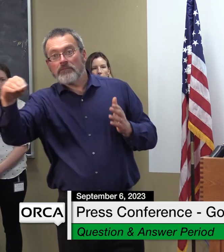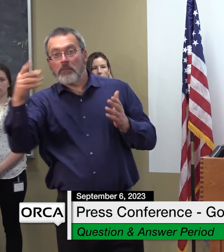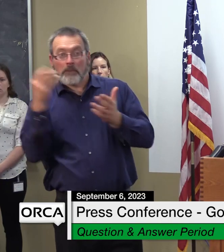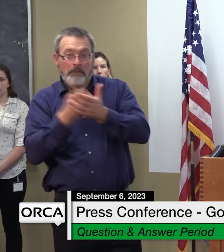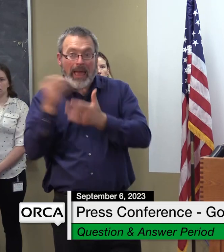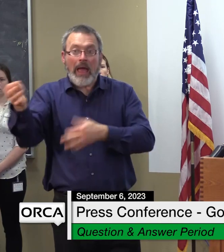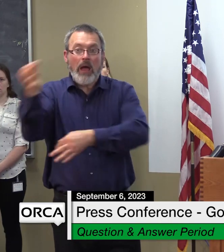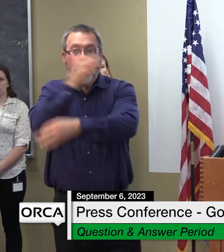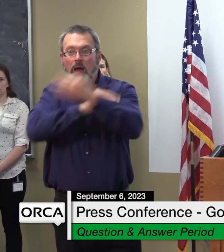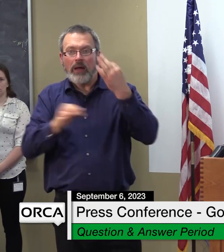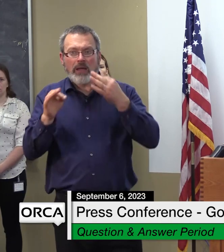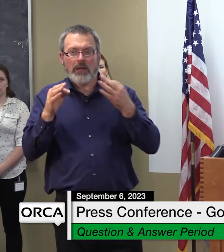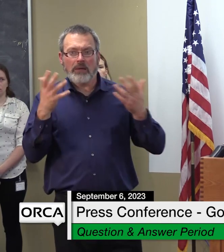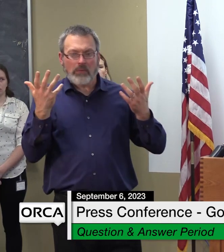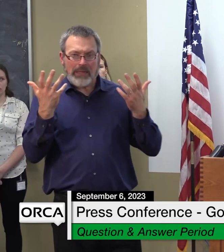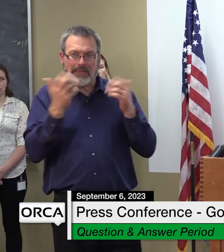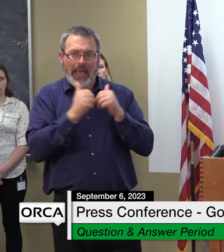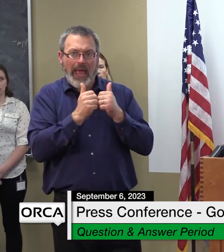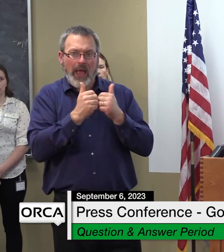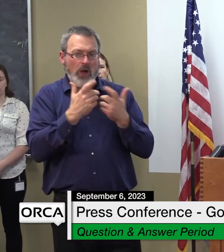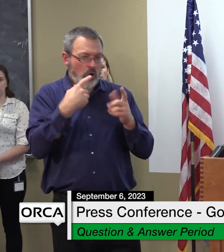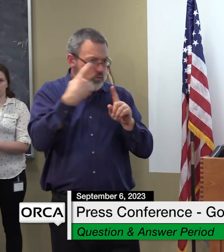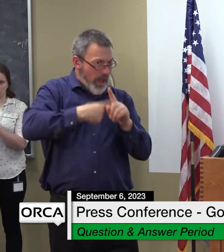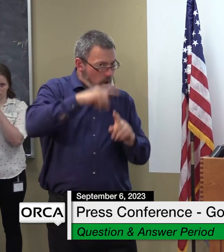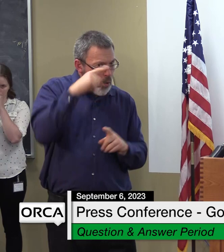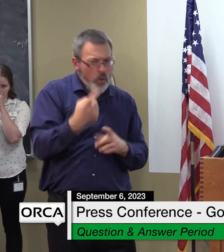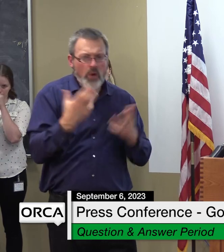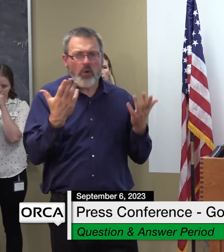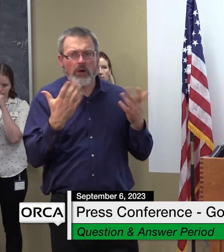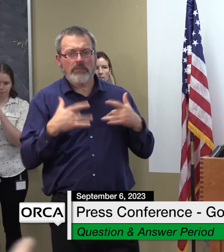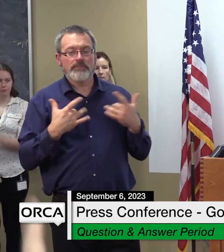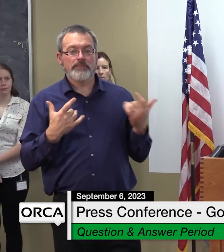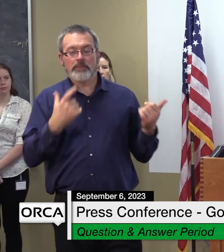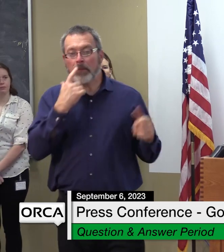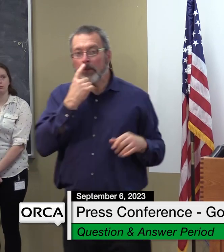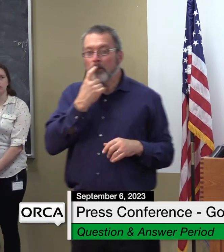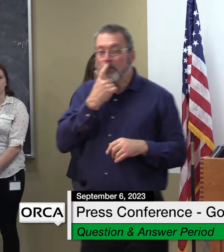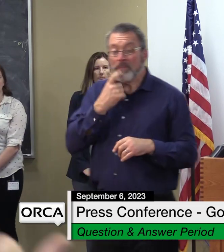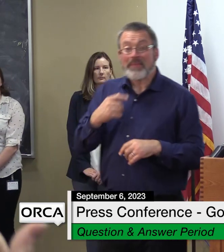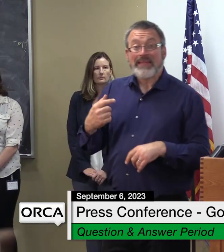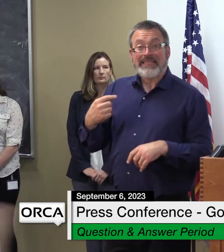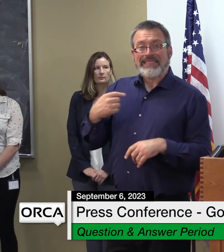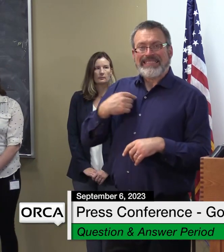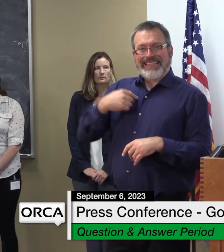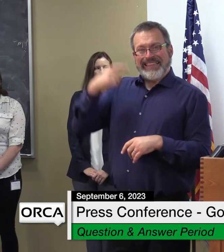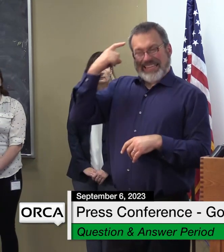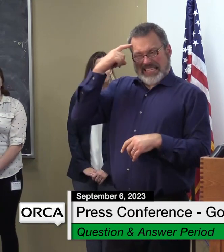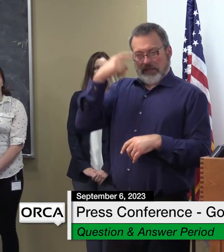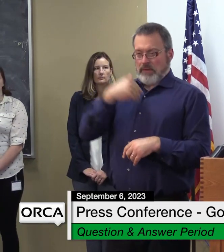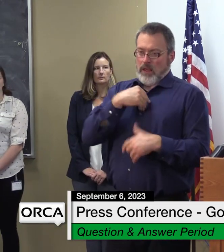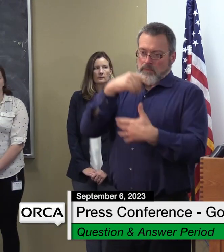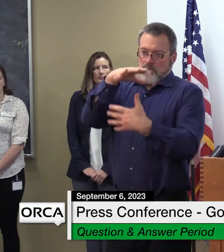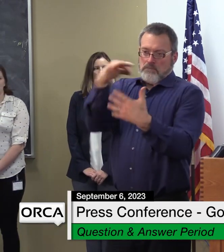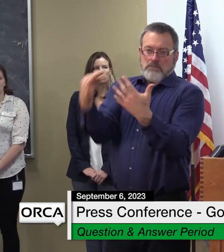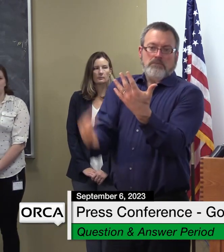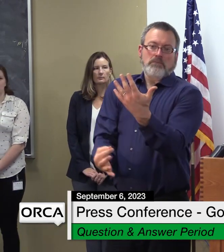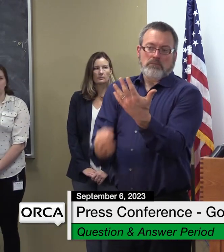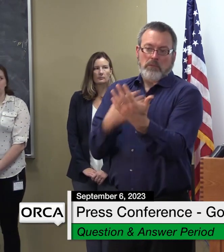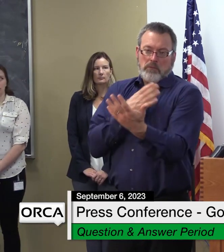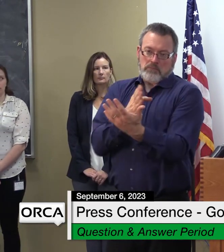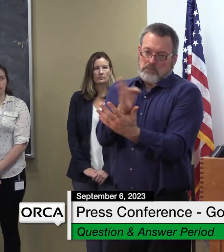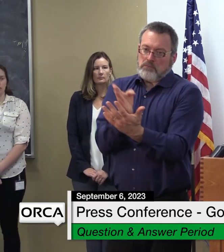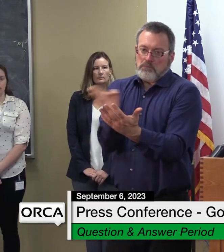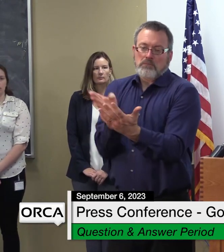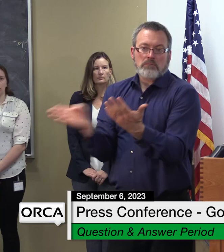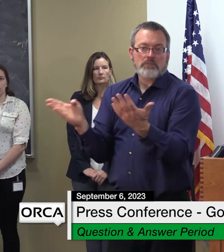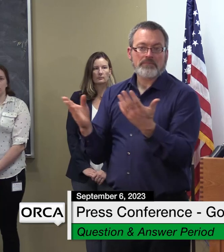to buying, or should it be rental housing? Yeah, no, I think that there should be multiple paths forward. Again, it's way too